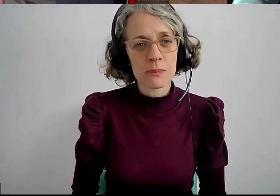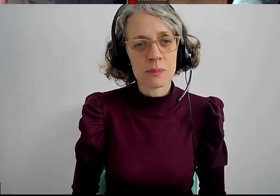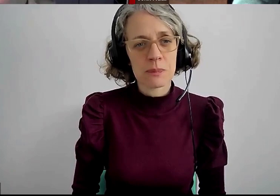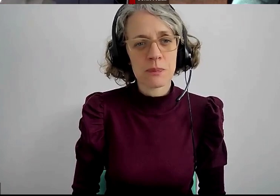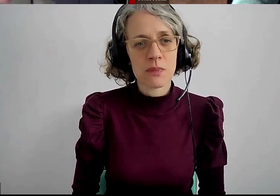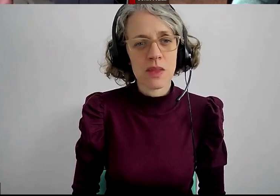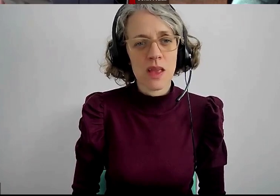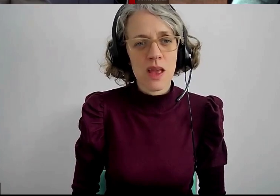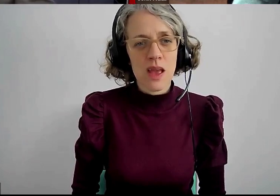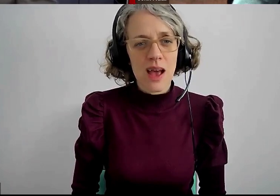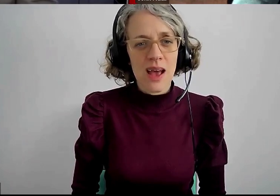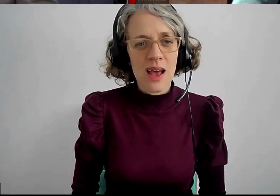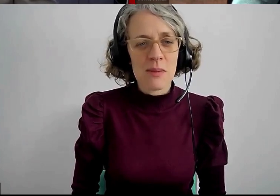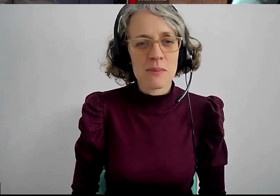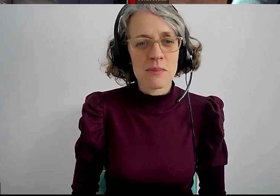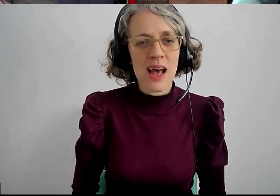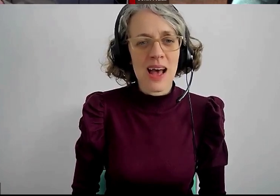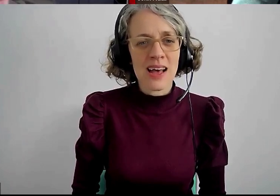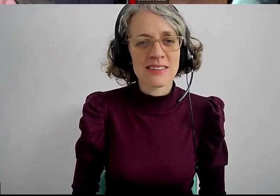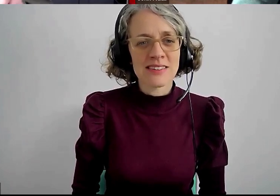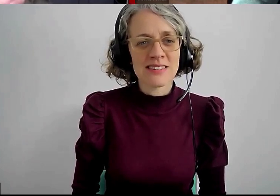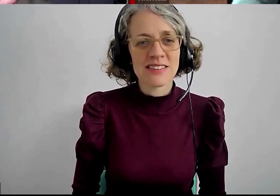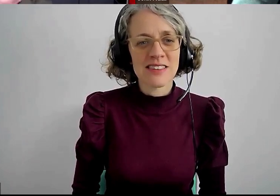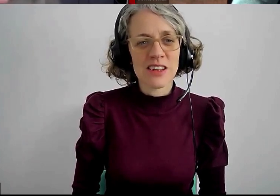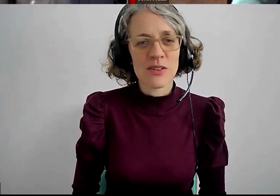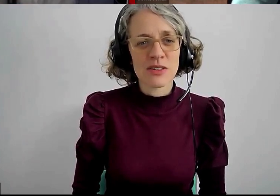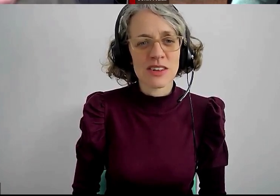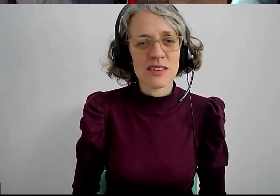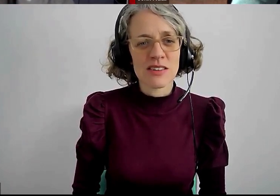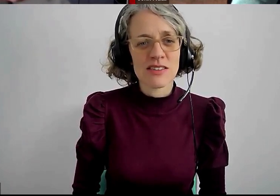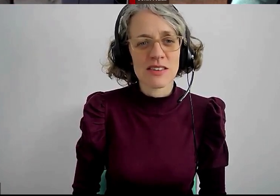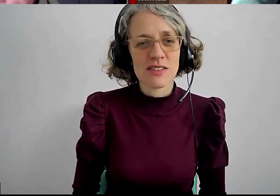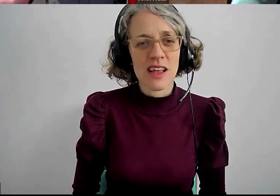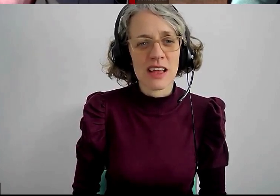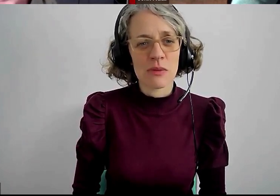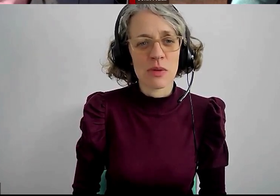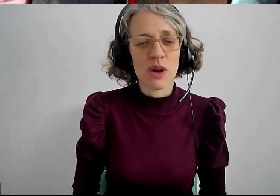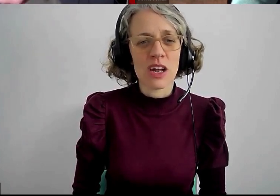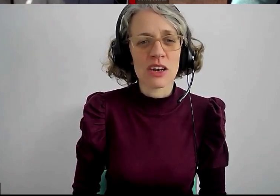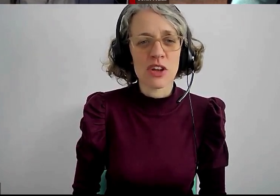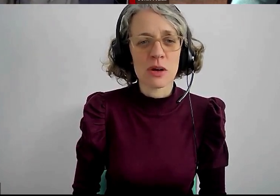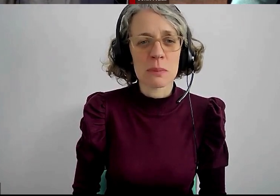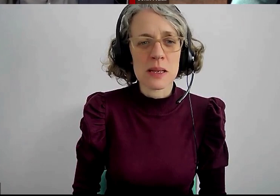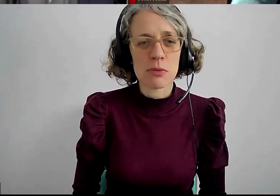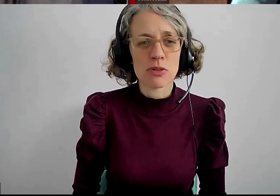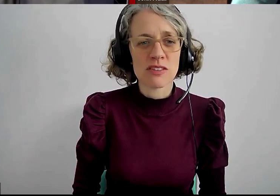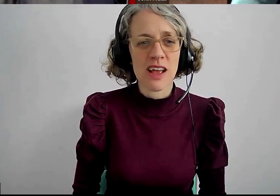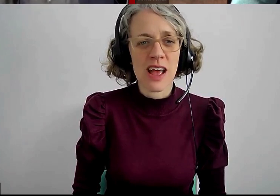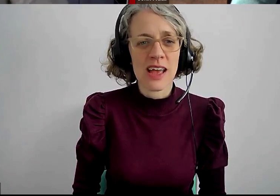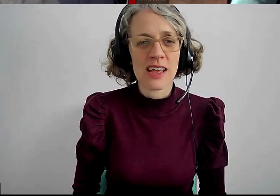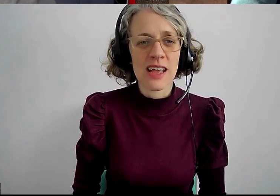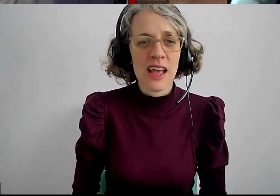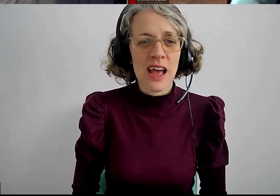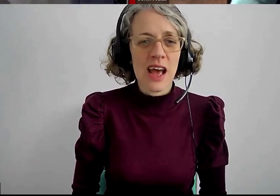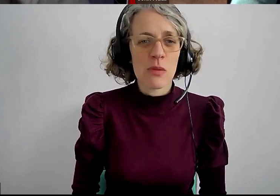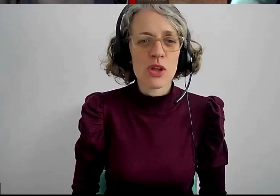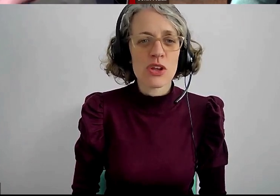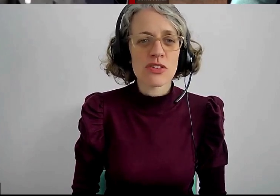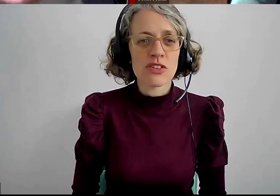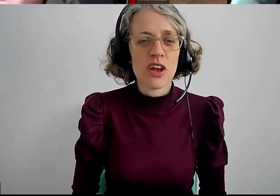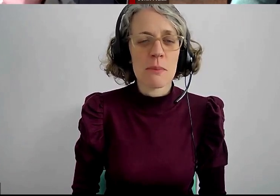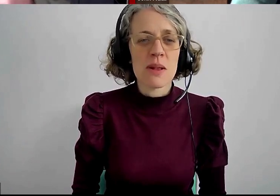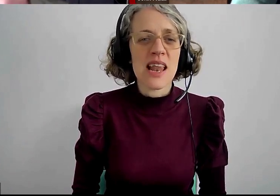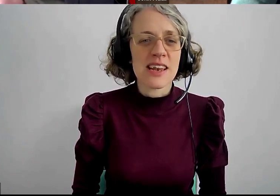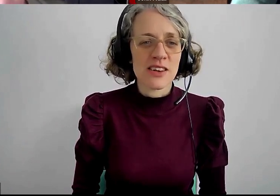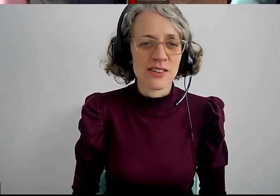younger. Right. And the audience saying, well, kind of young people today, we